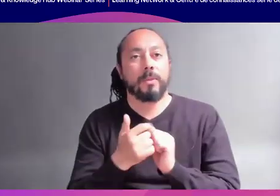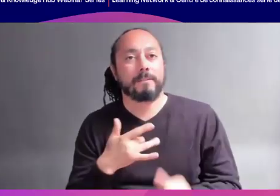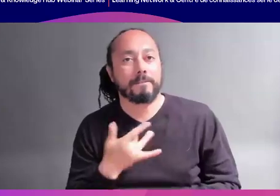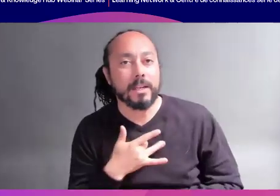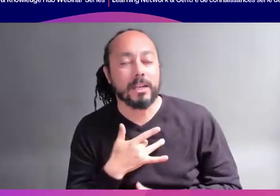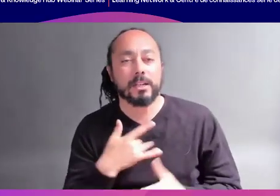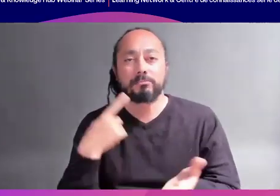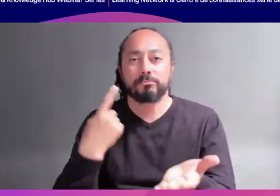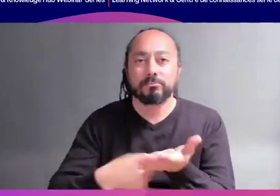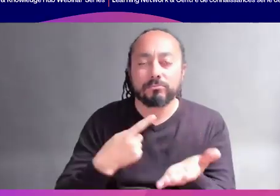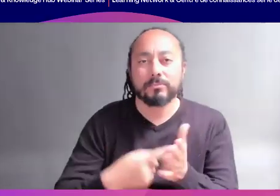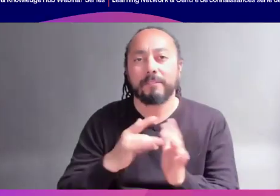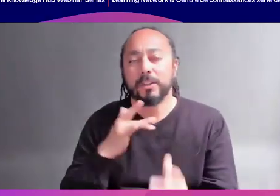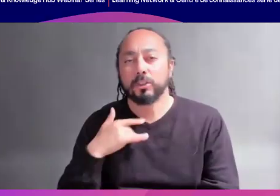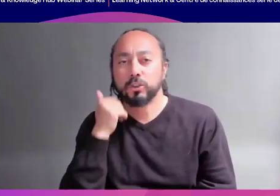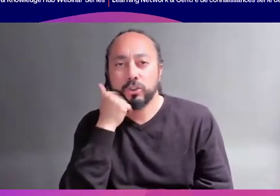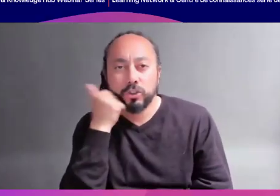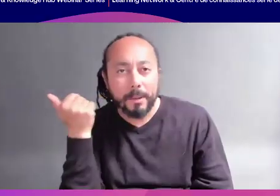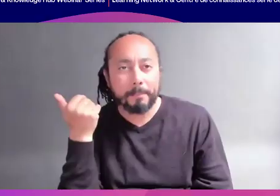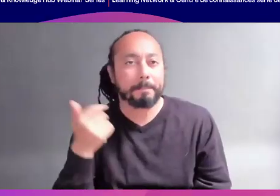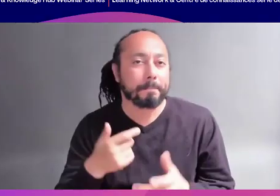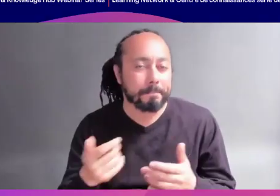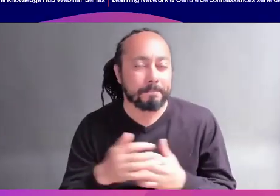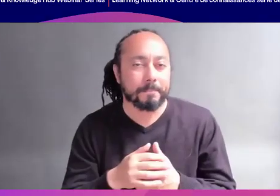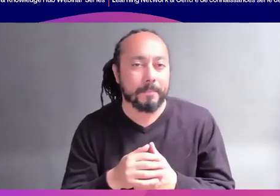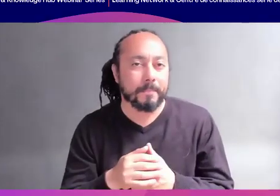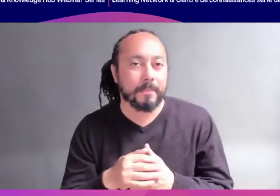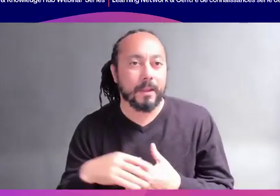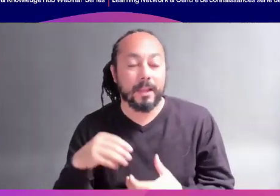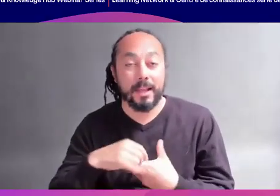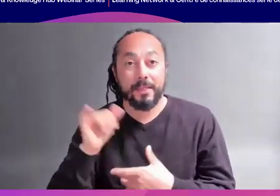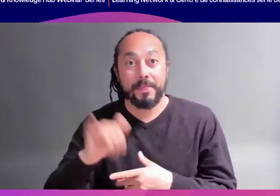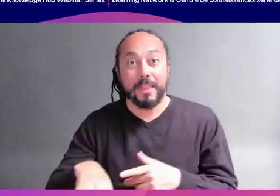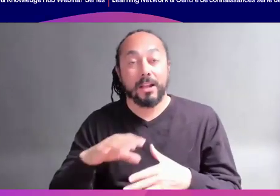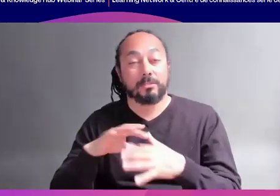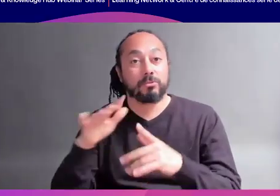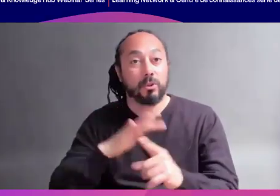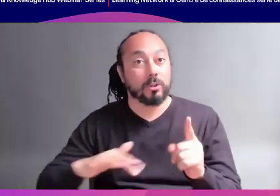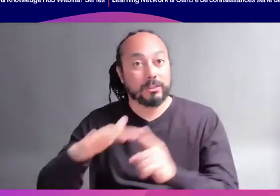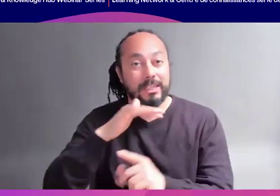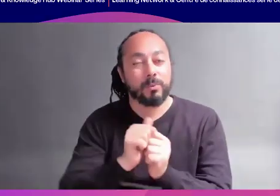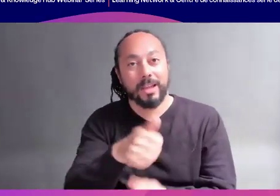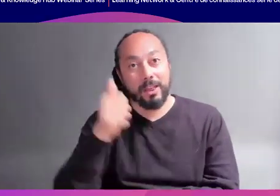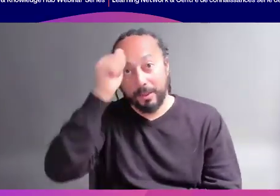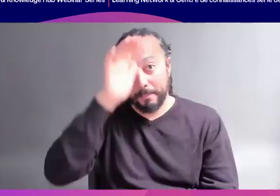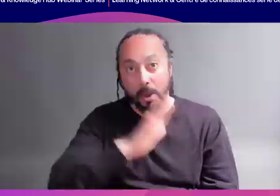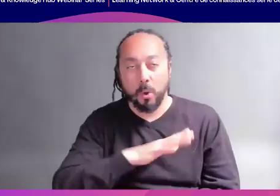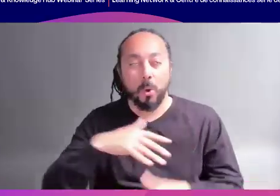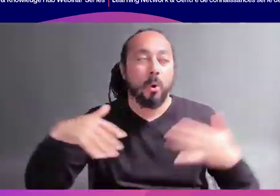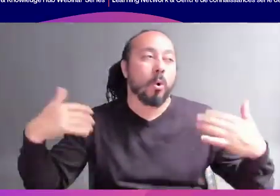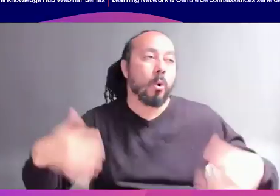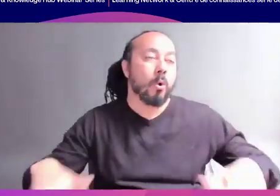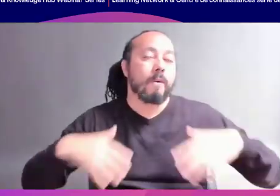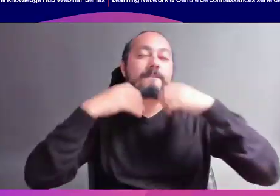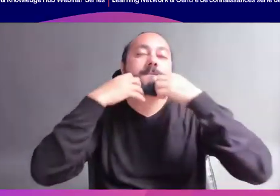talk about it, the shame they feel about it, in that kind of context with other guys is really of incredible value. And